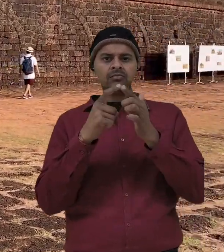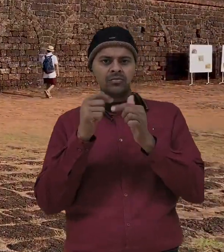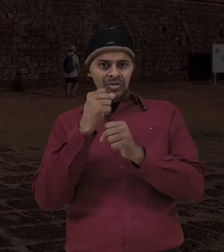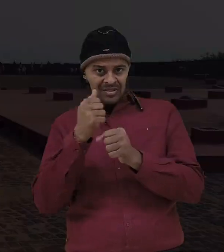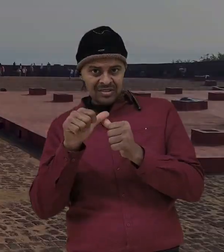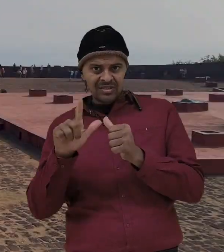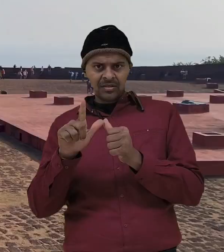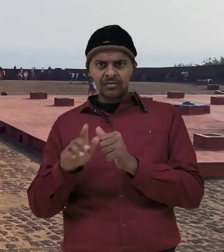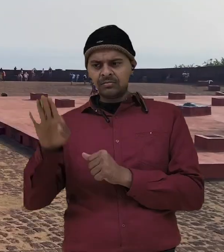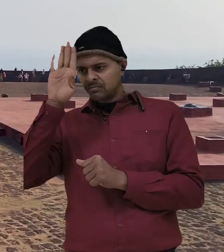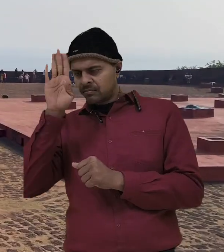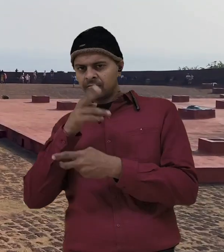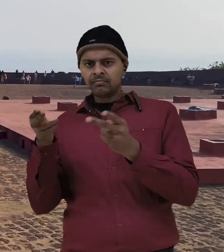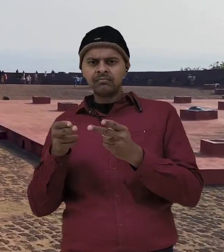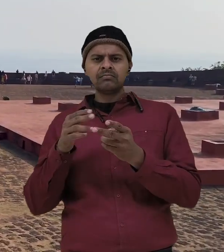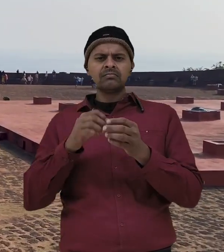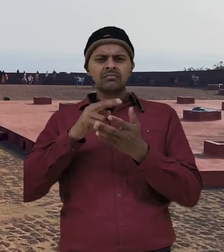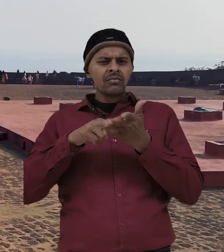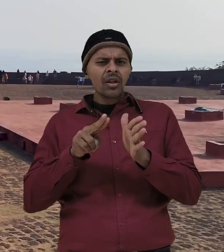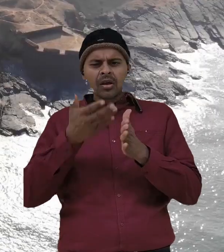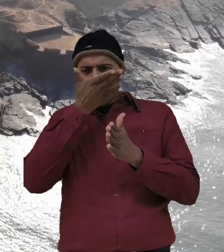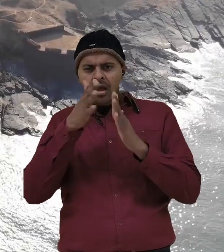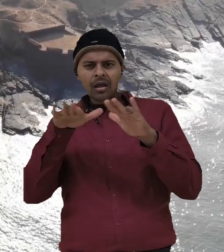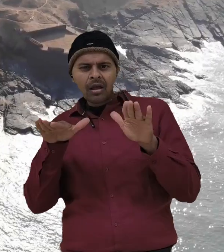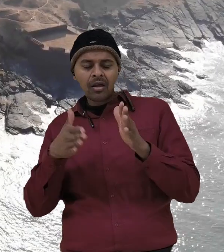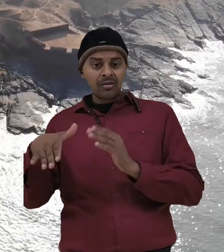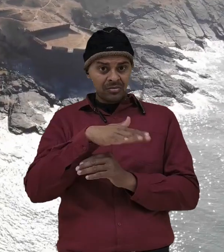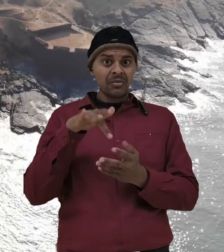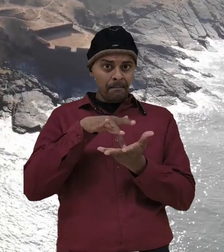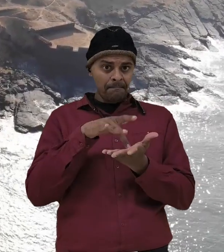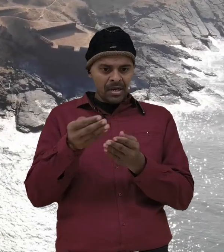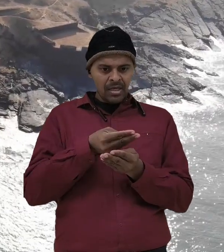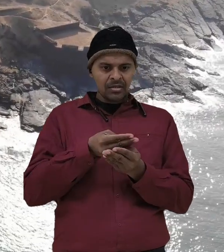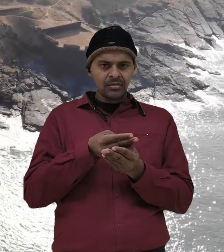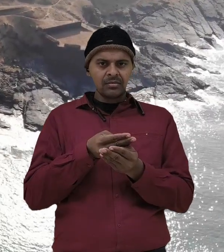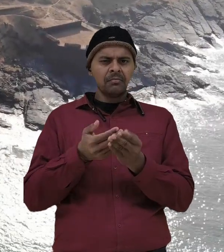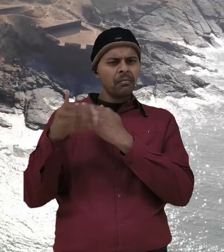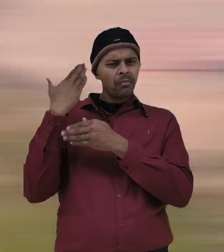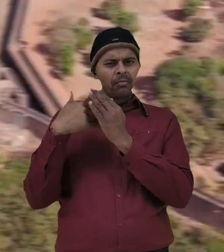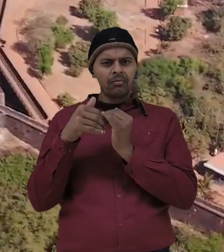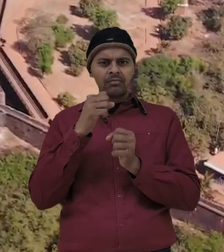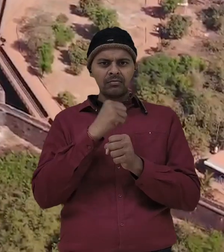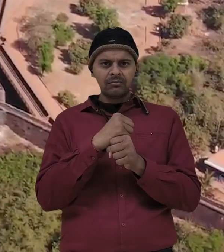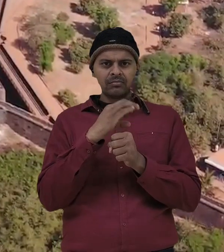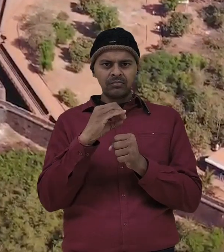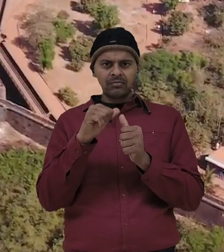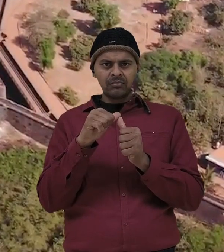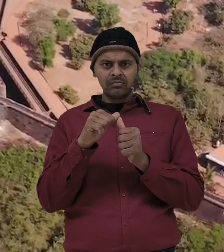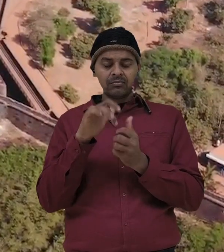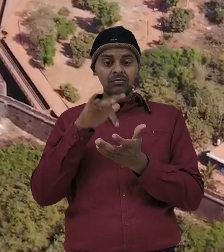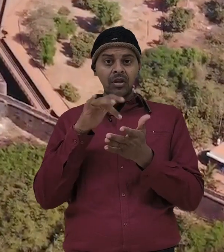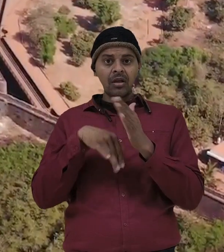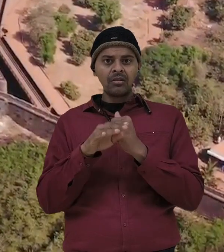CE, Afonso de Albuquerque conquered the city of Goa, Old Goa, with its natural